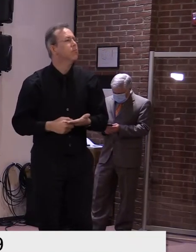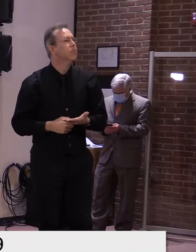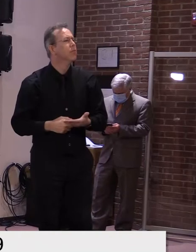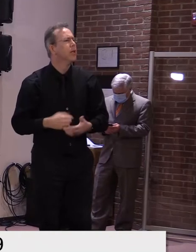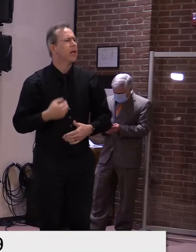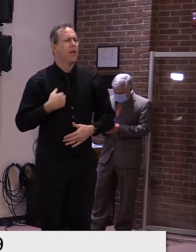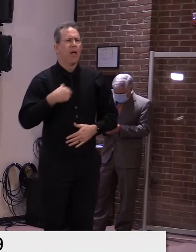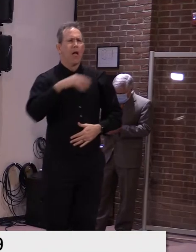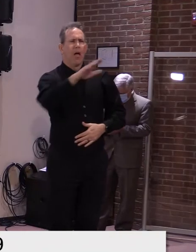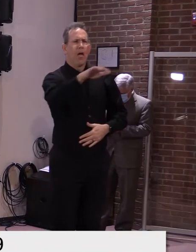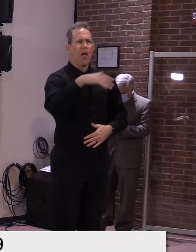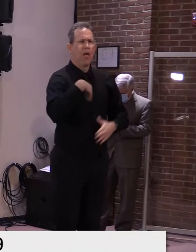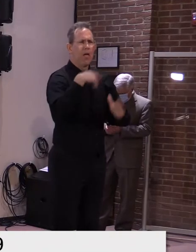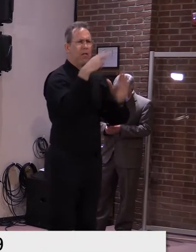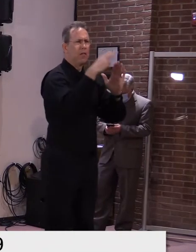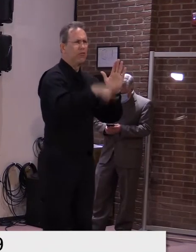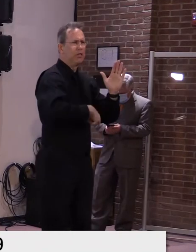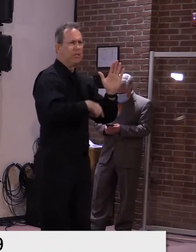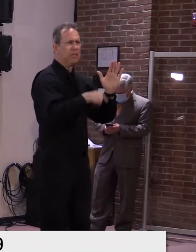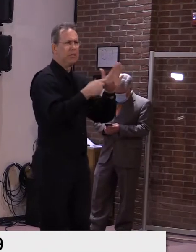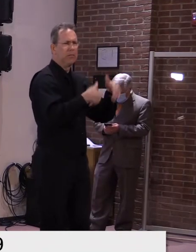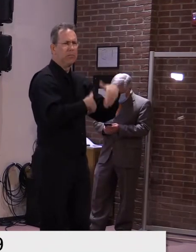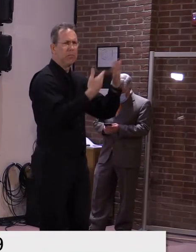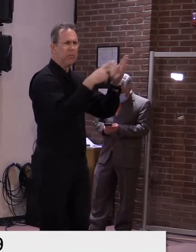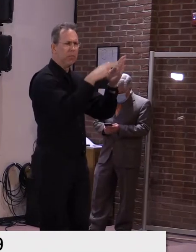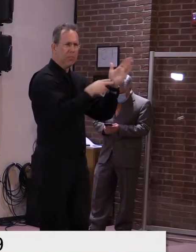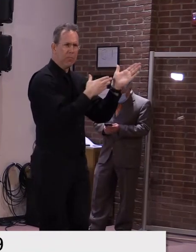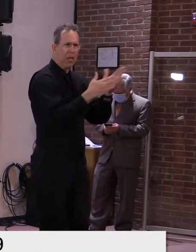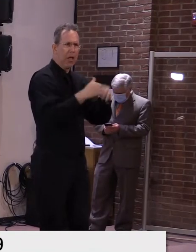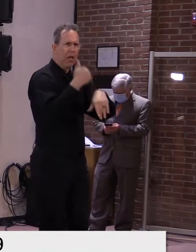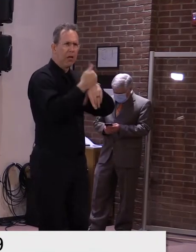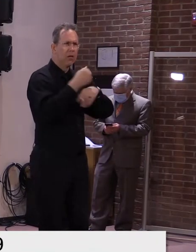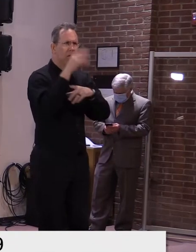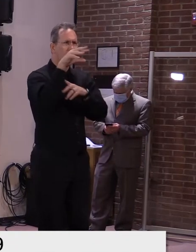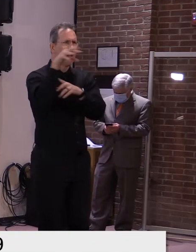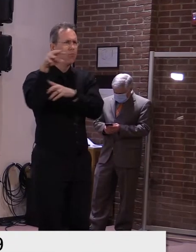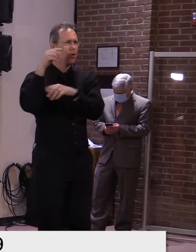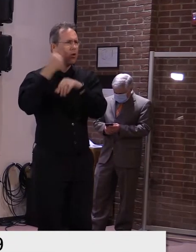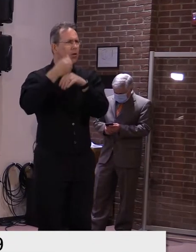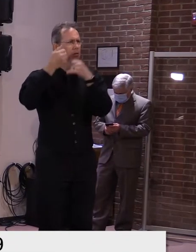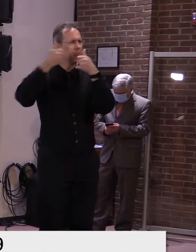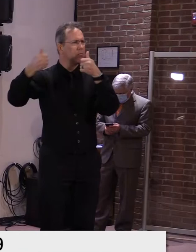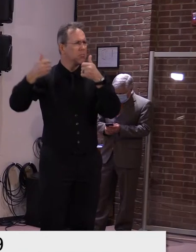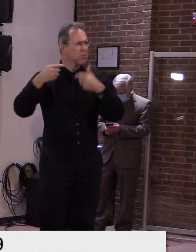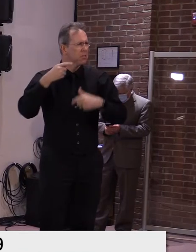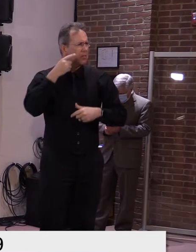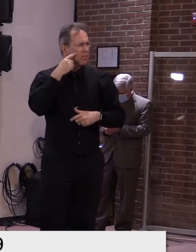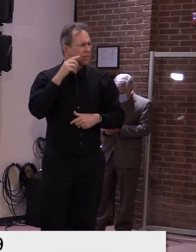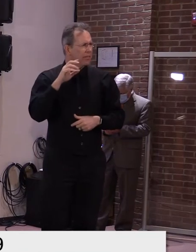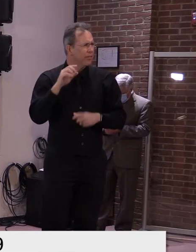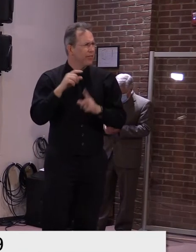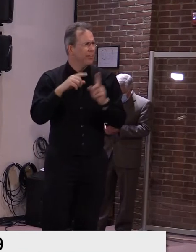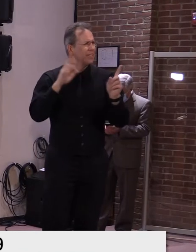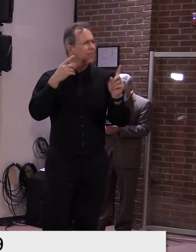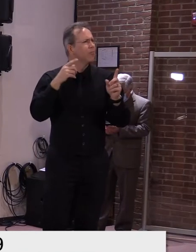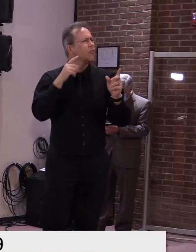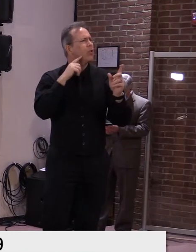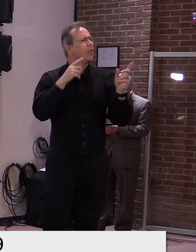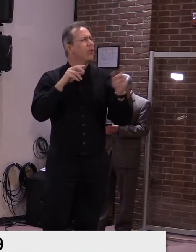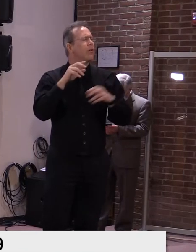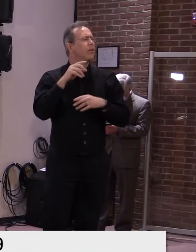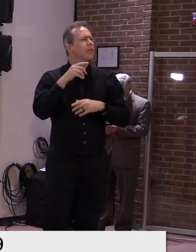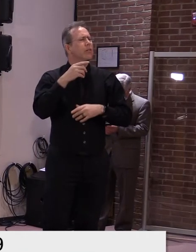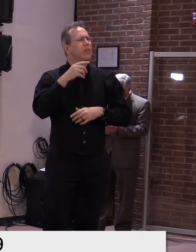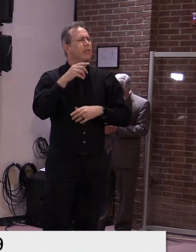asking for. And I do think that there's the ability to do something a little bit different that conforms